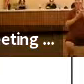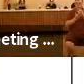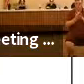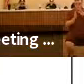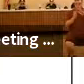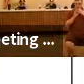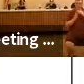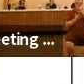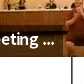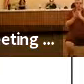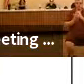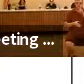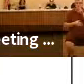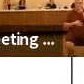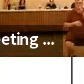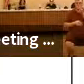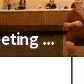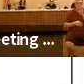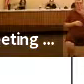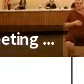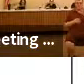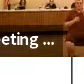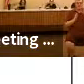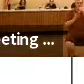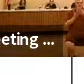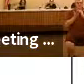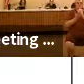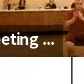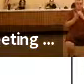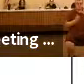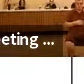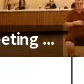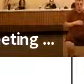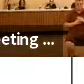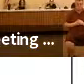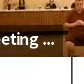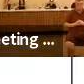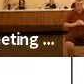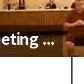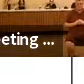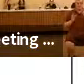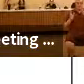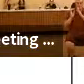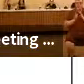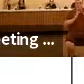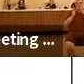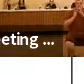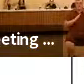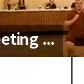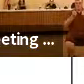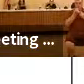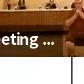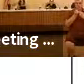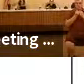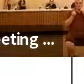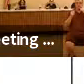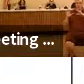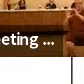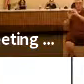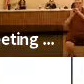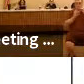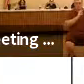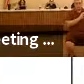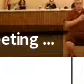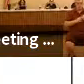and chapter 245 of Town Code. Planning Board indicated support of cluster